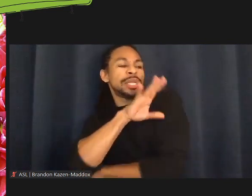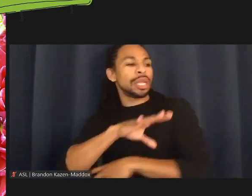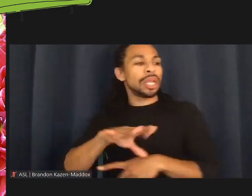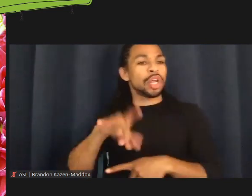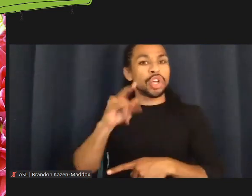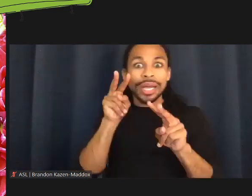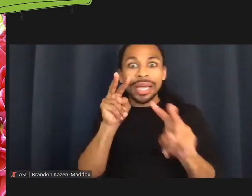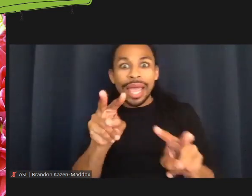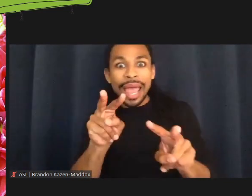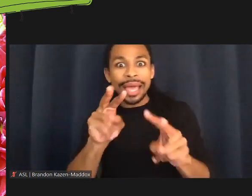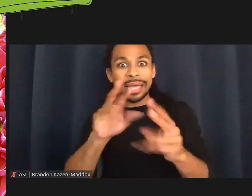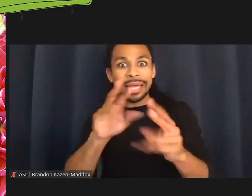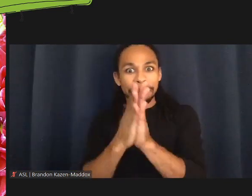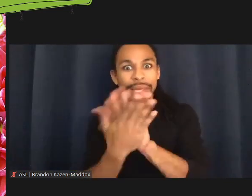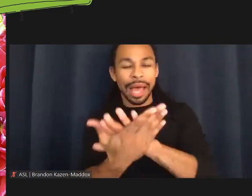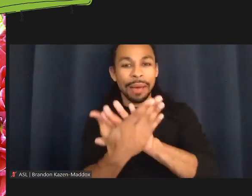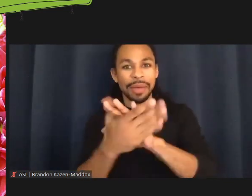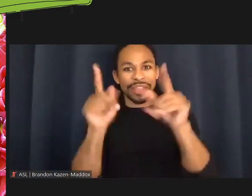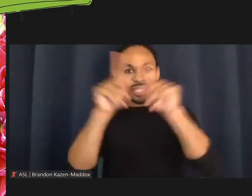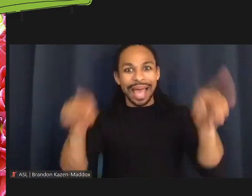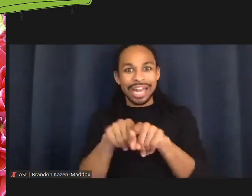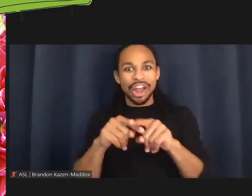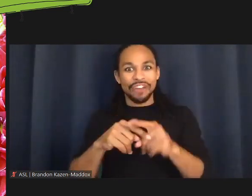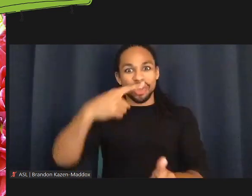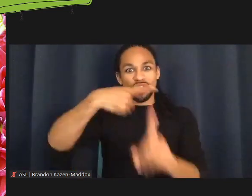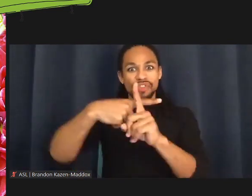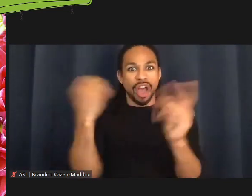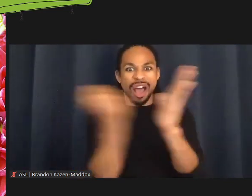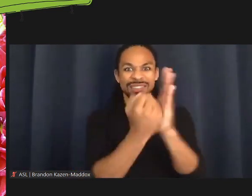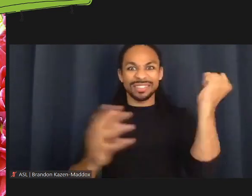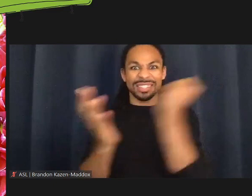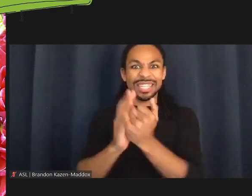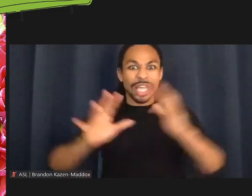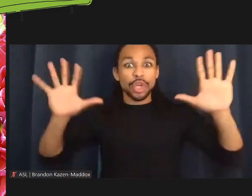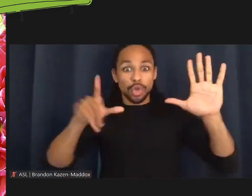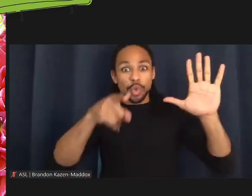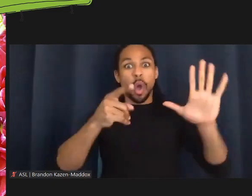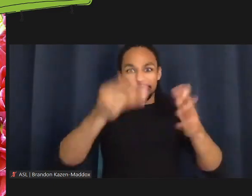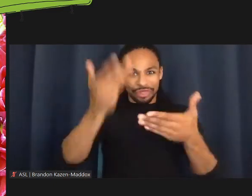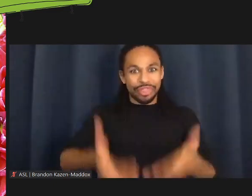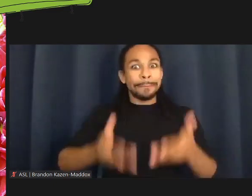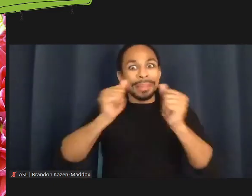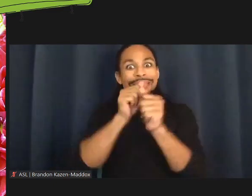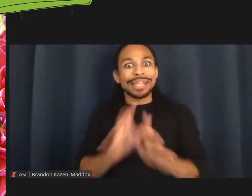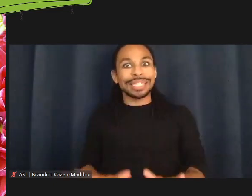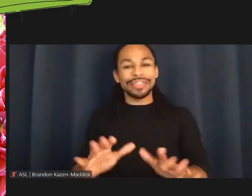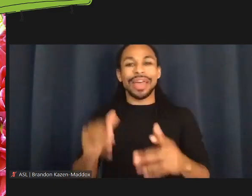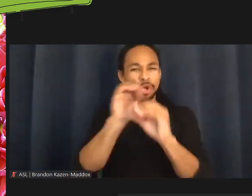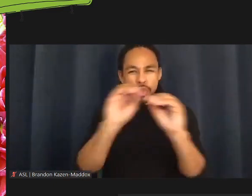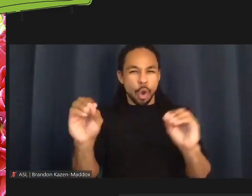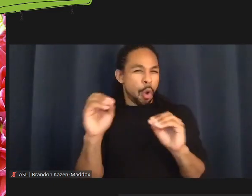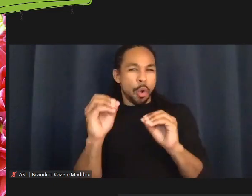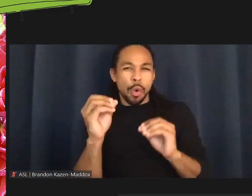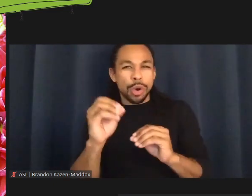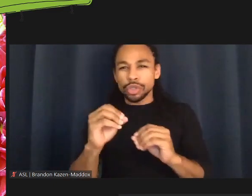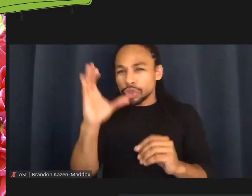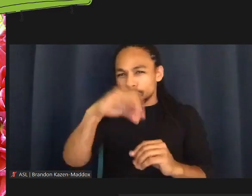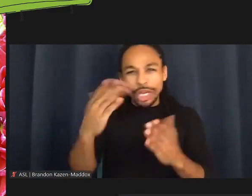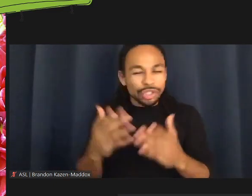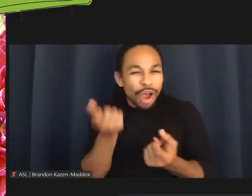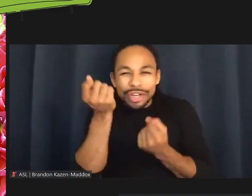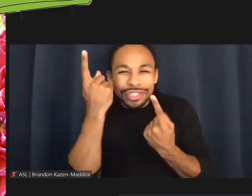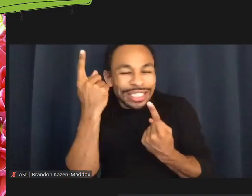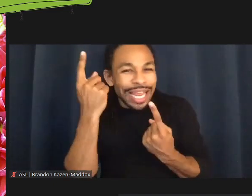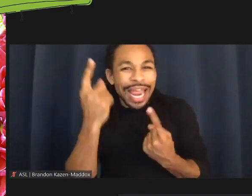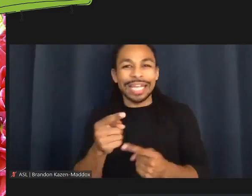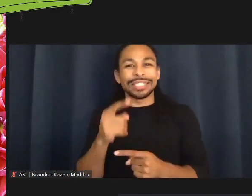and sign of the cross. Let you blessing no one understands. Let you be words a stranger waits for. Let love be